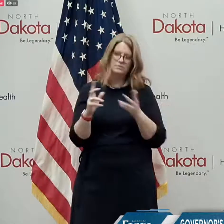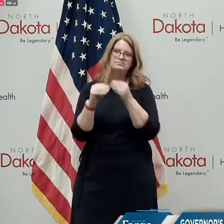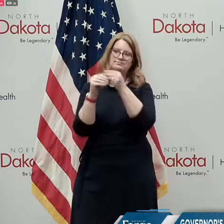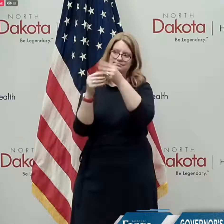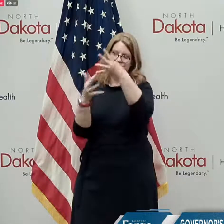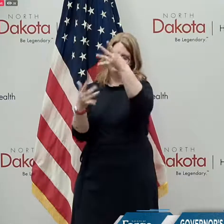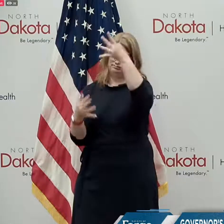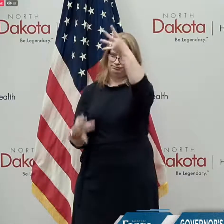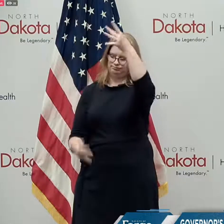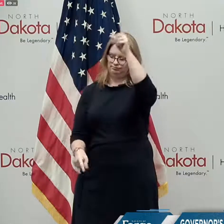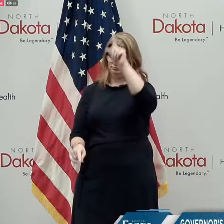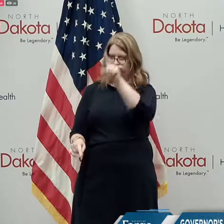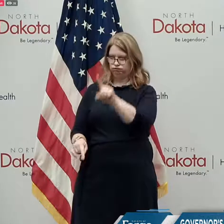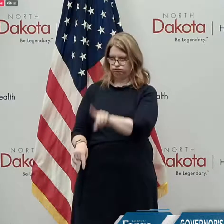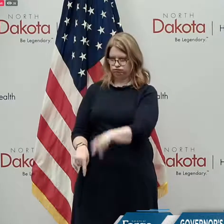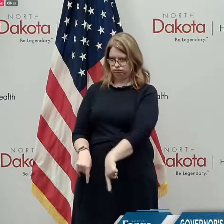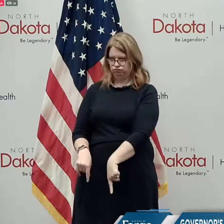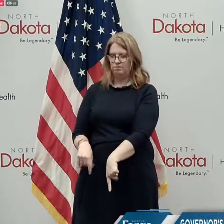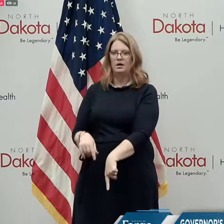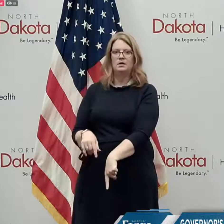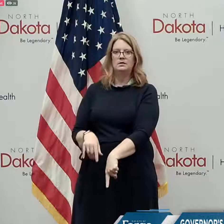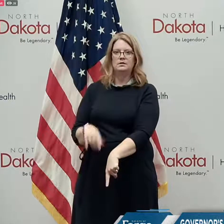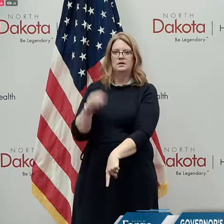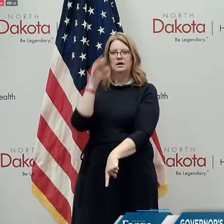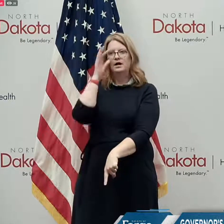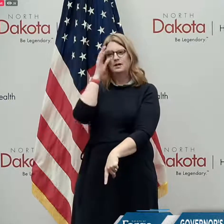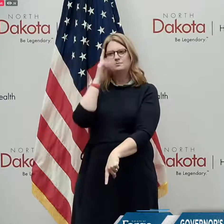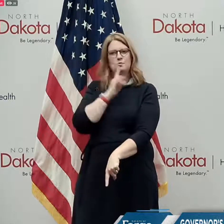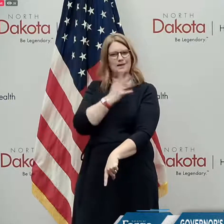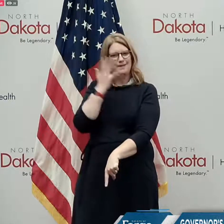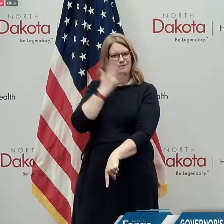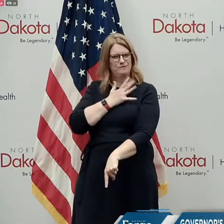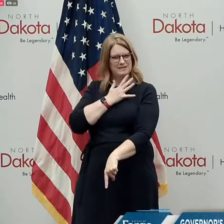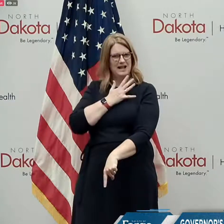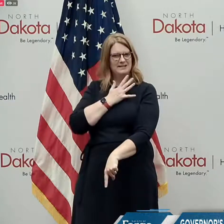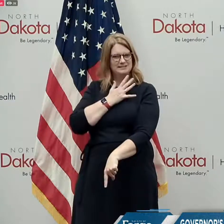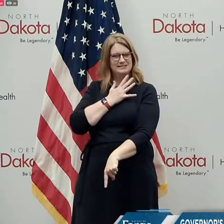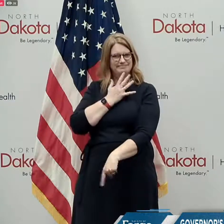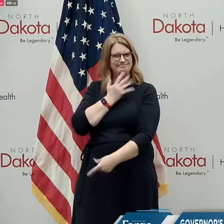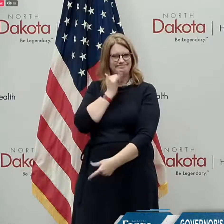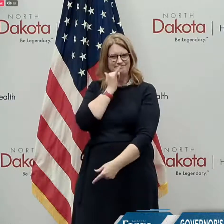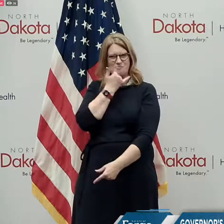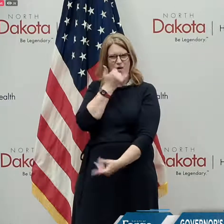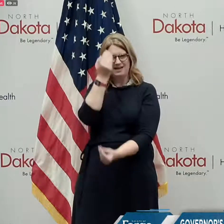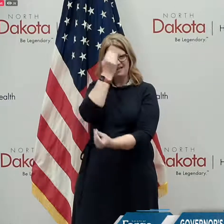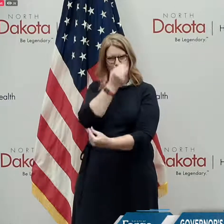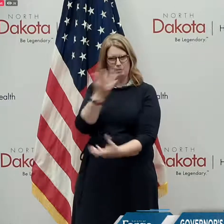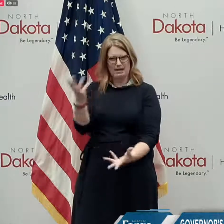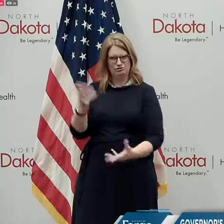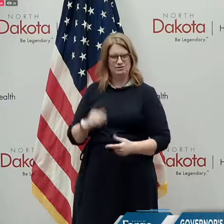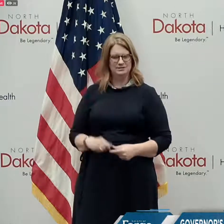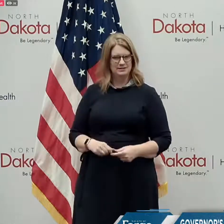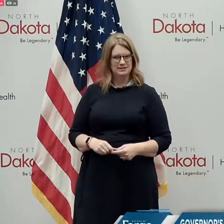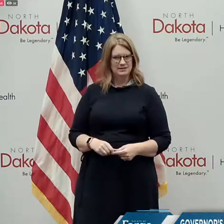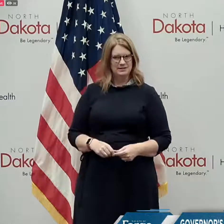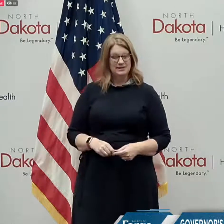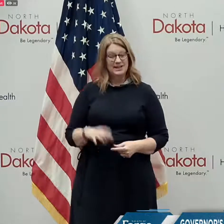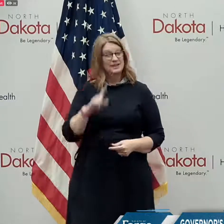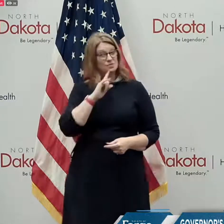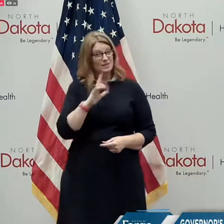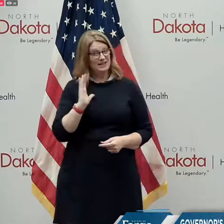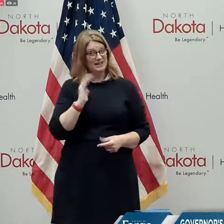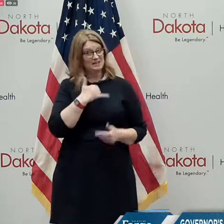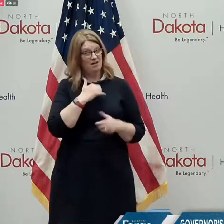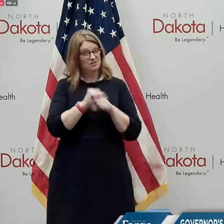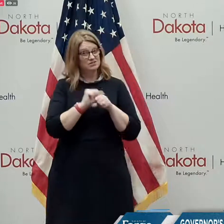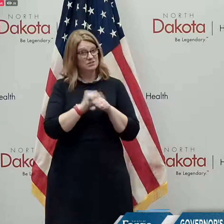of strategies that unfortunately are misinformed. I just ask you to be informed, and it's our job to help